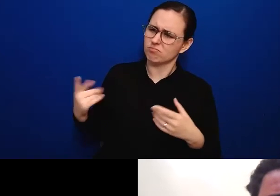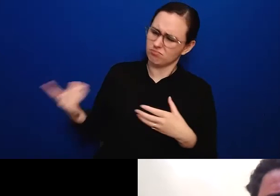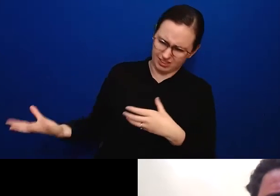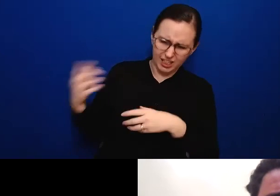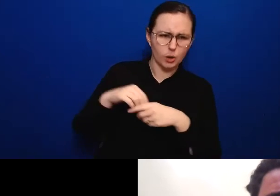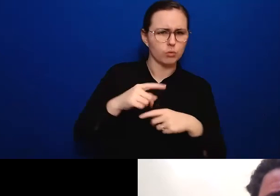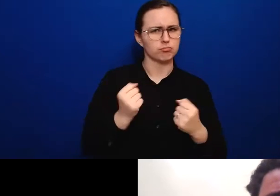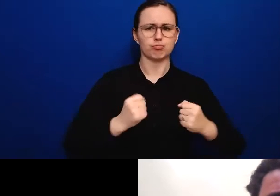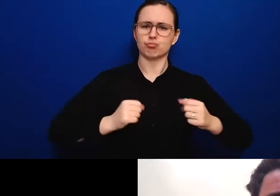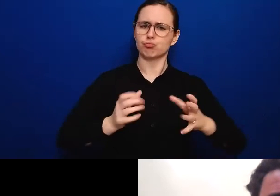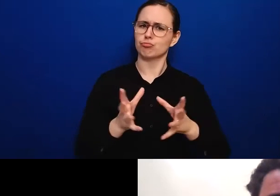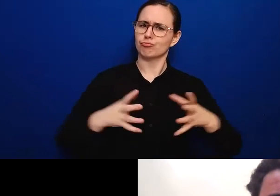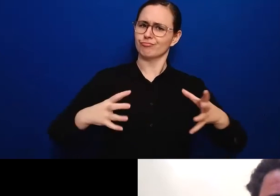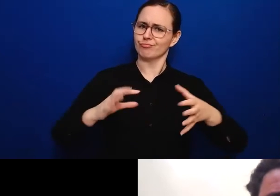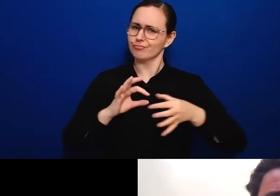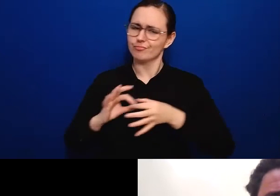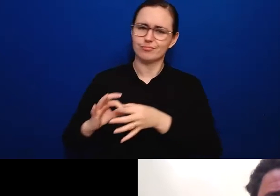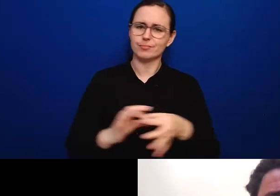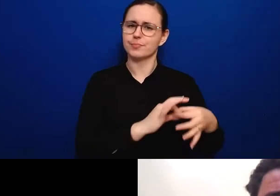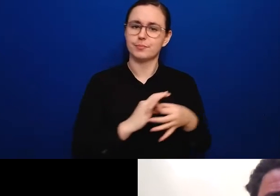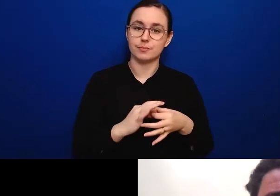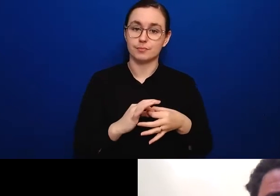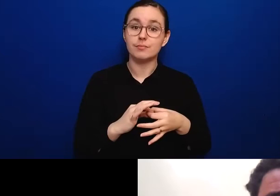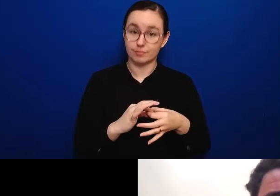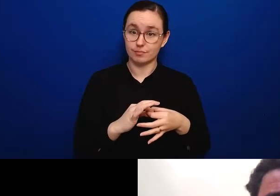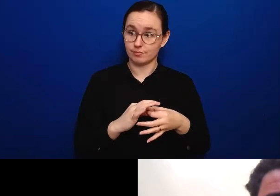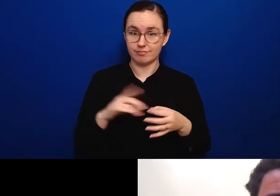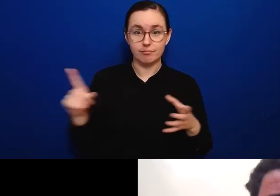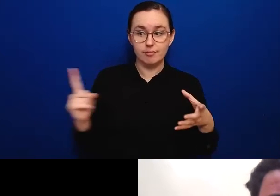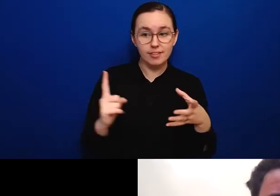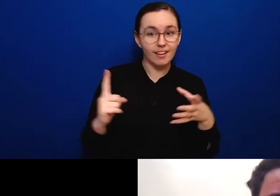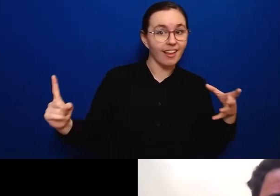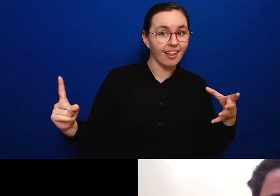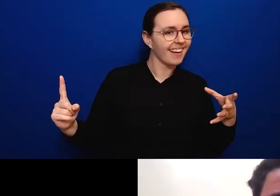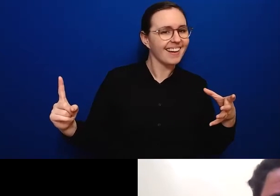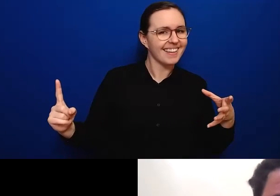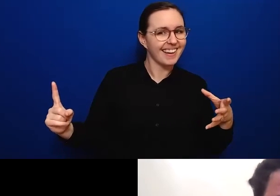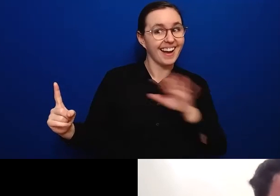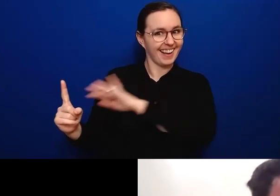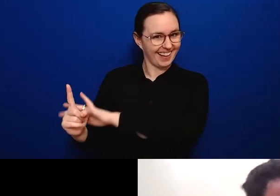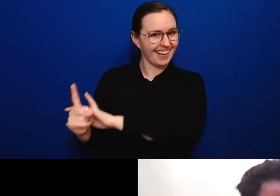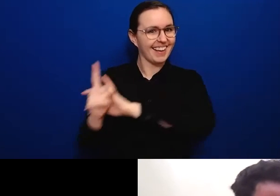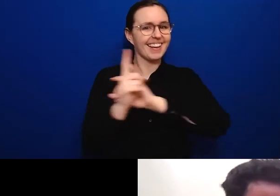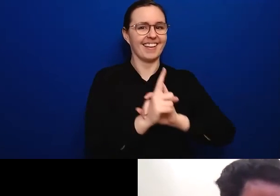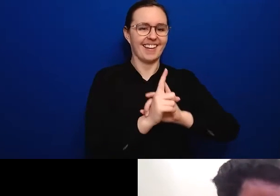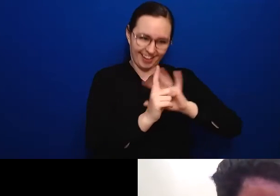of leave no one behind and the movement principles of nothing about us without us. Thank you.